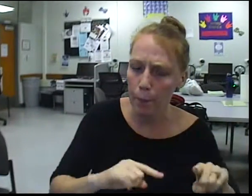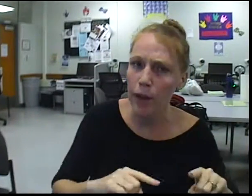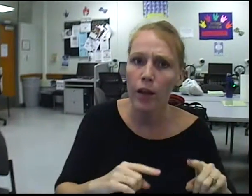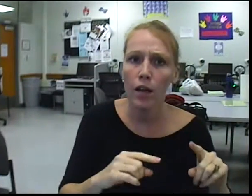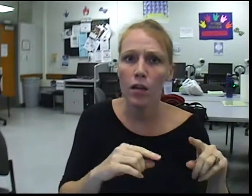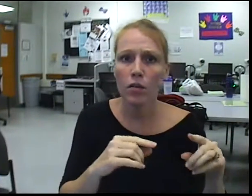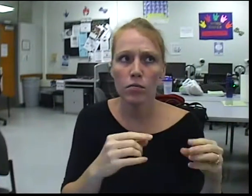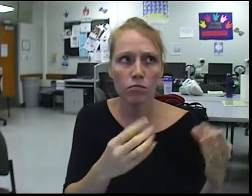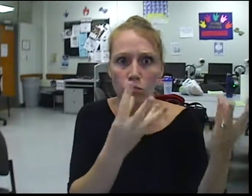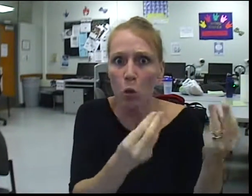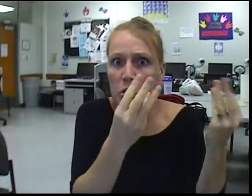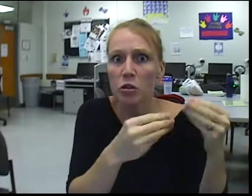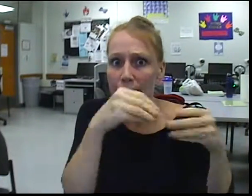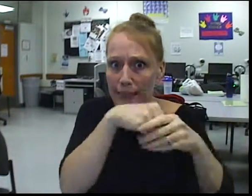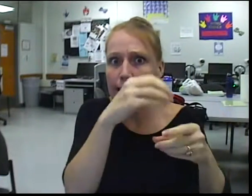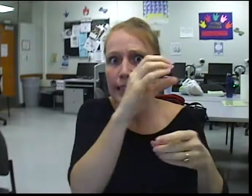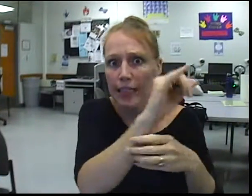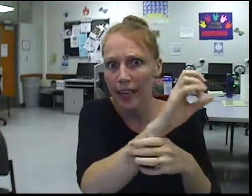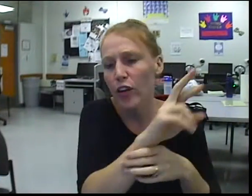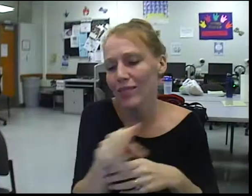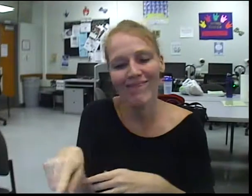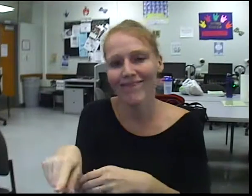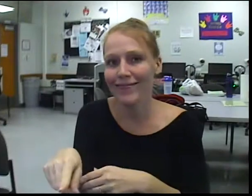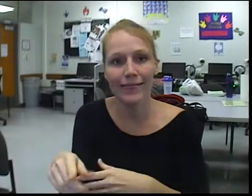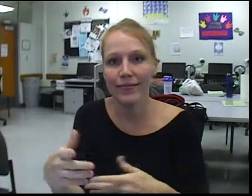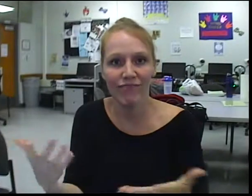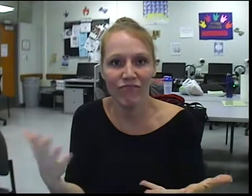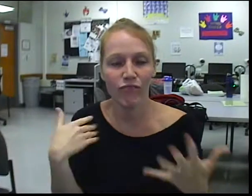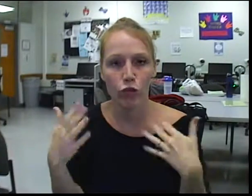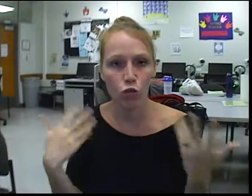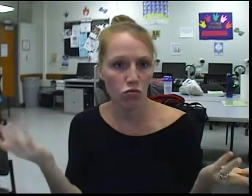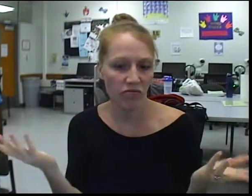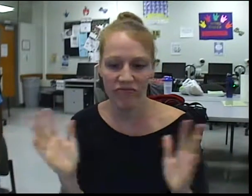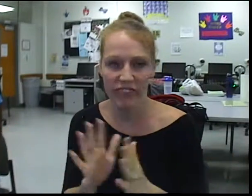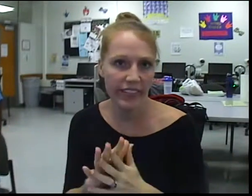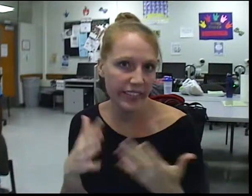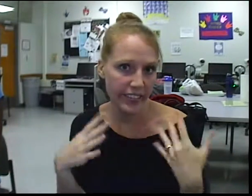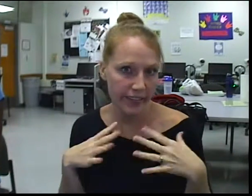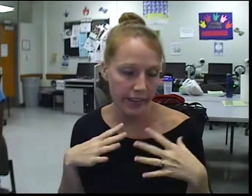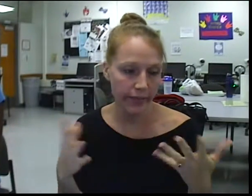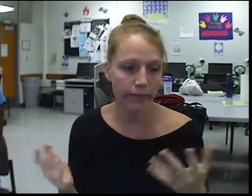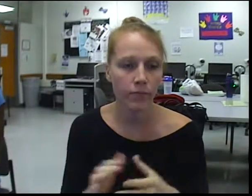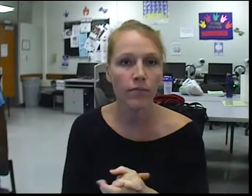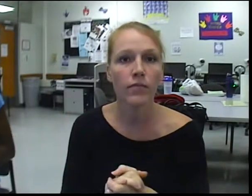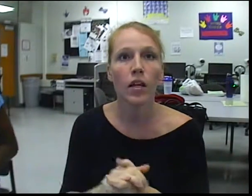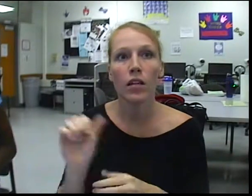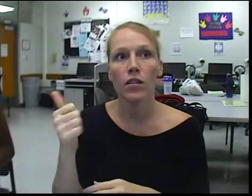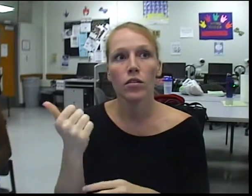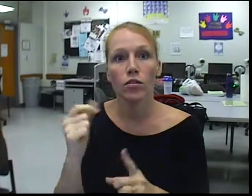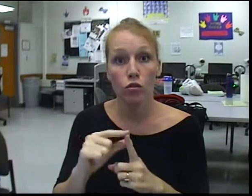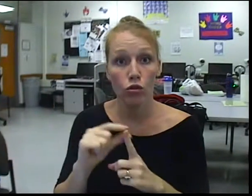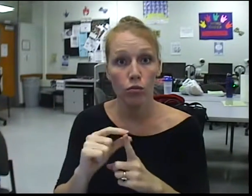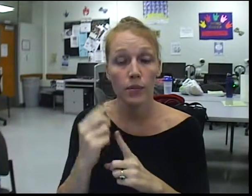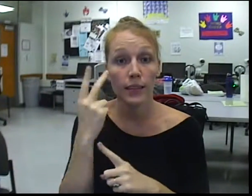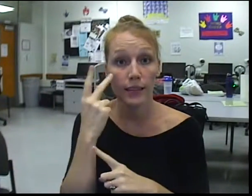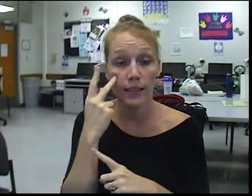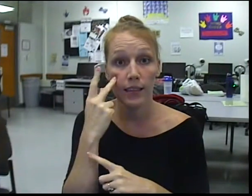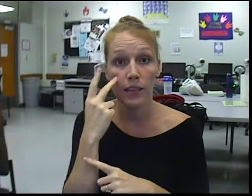Next one. Term that you should see on the news or hear on a regular